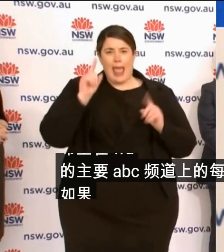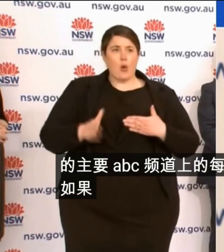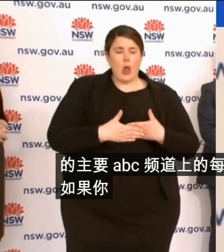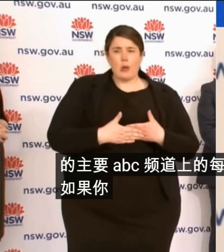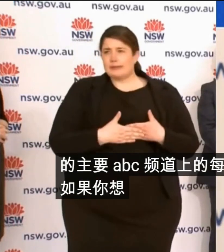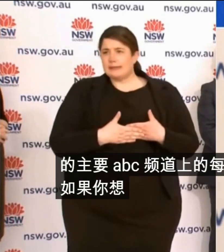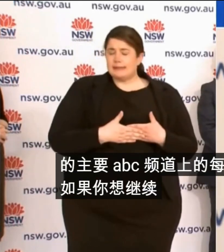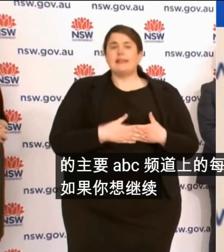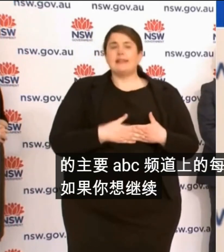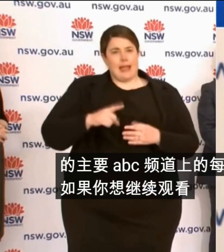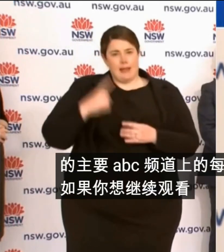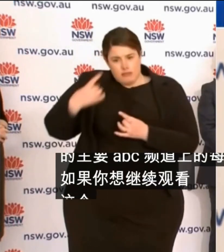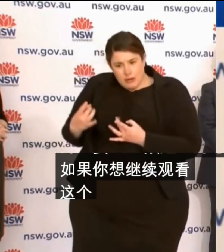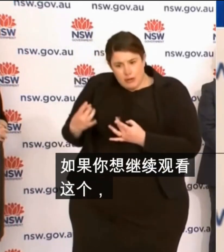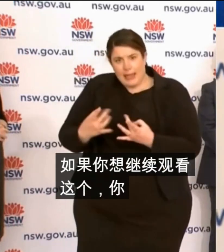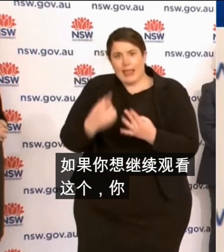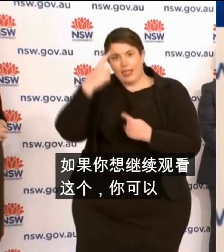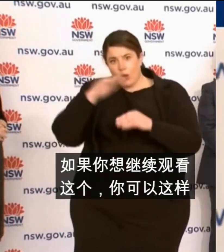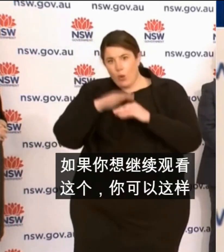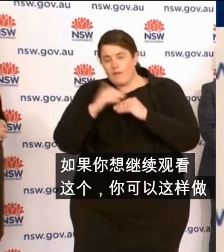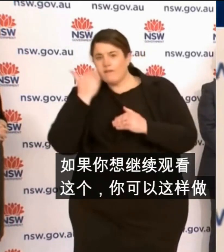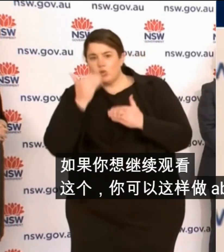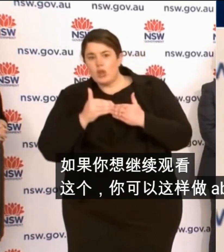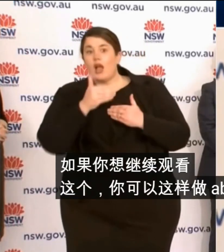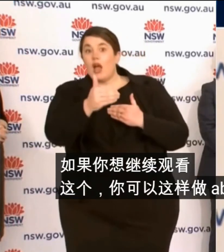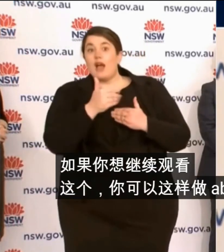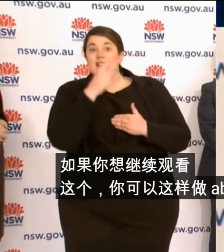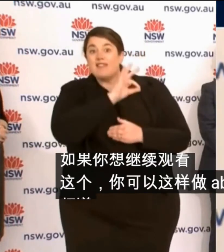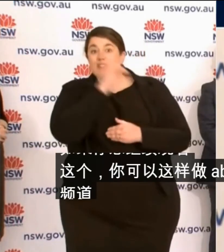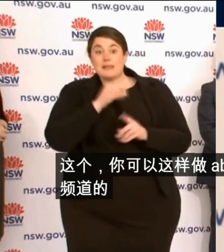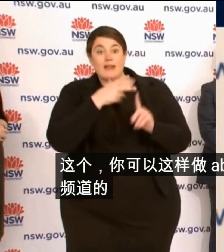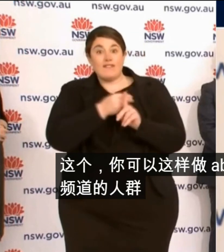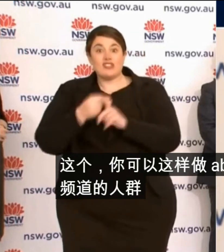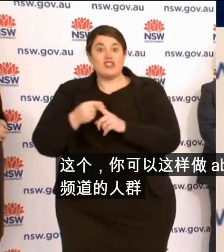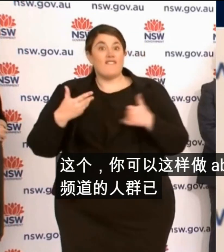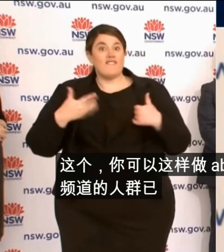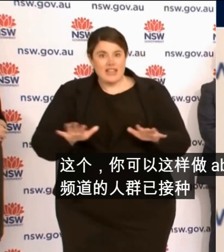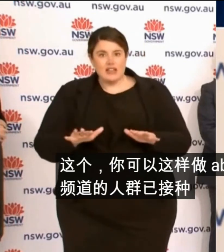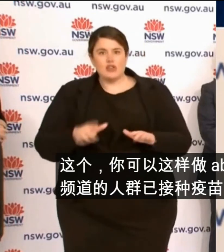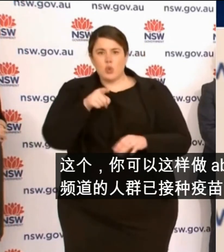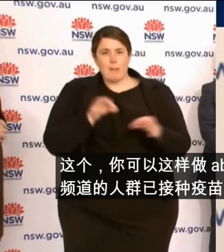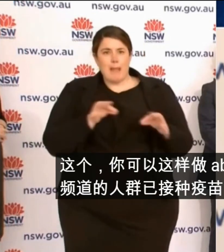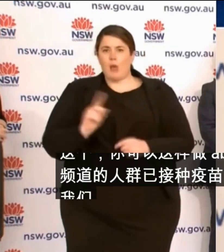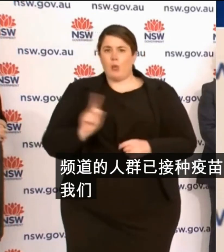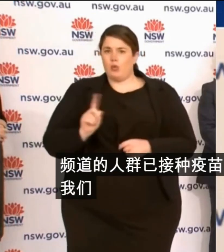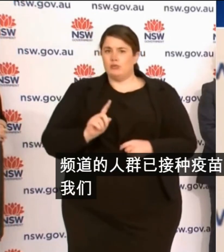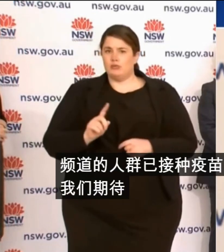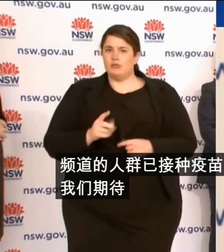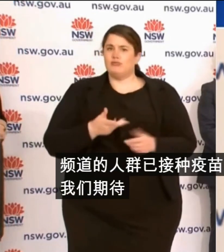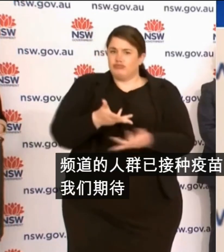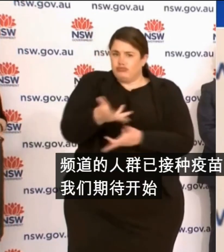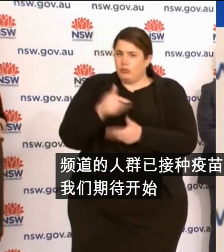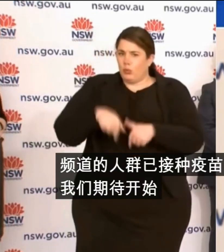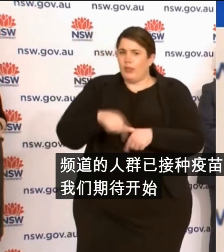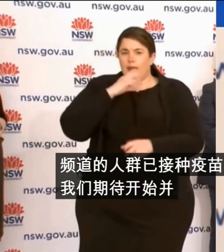channel in WA. If you want to continue watching this, you can do so on the ABC News channel. Our population is vaccinated, and we're looking